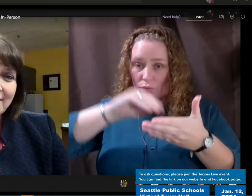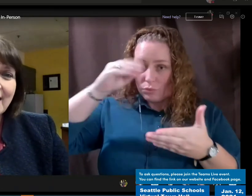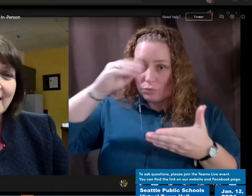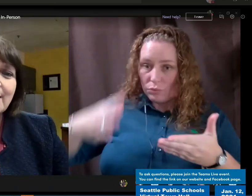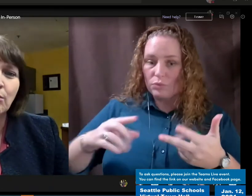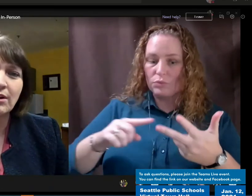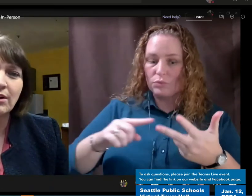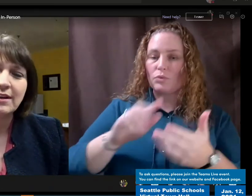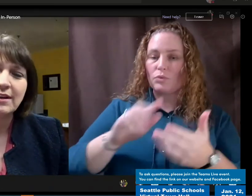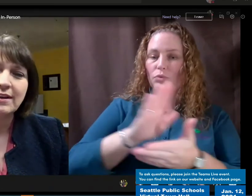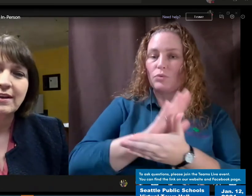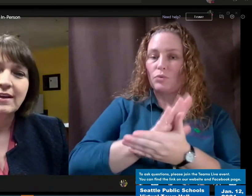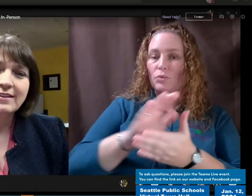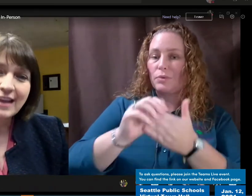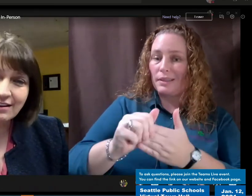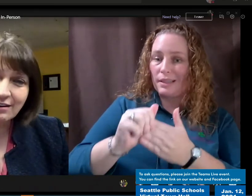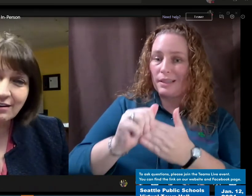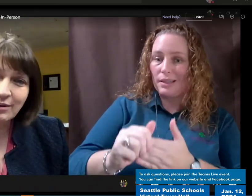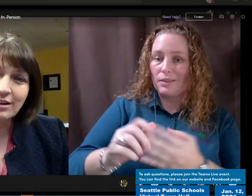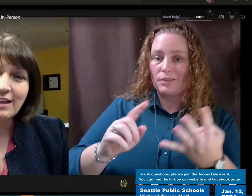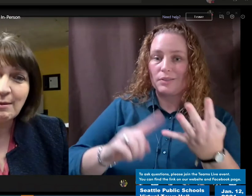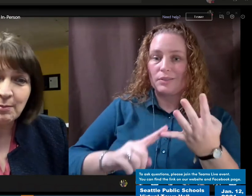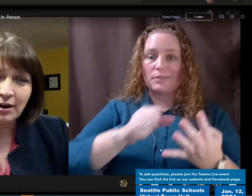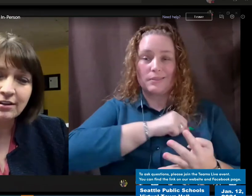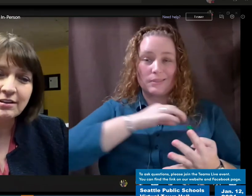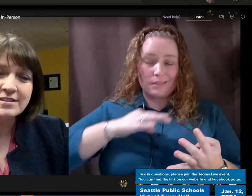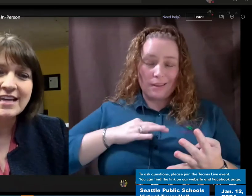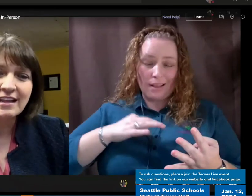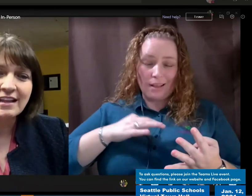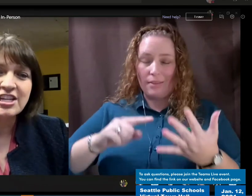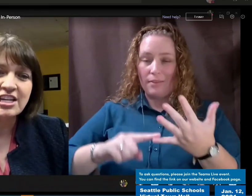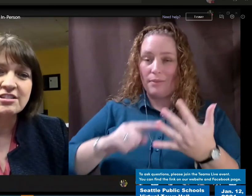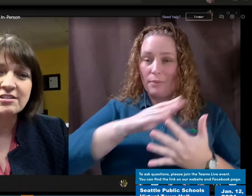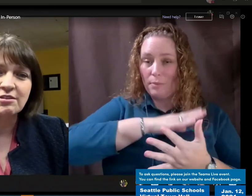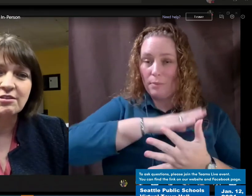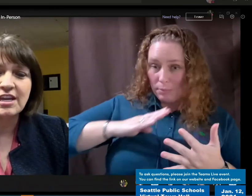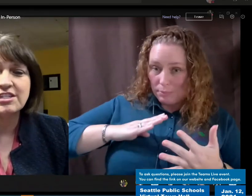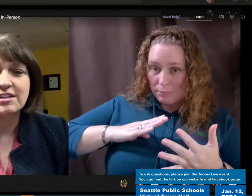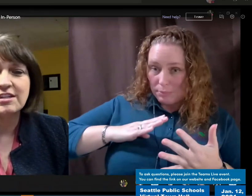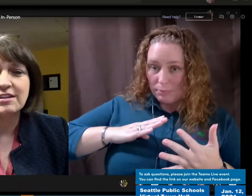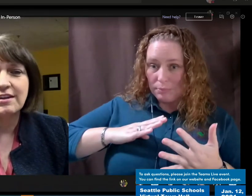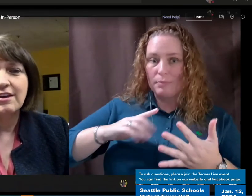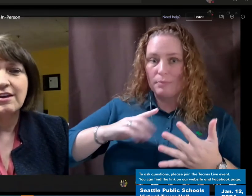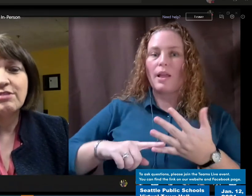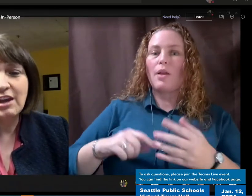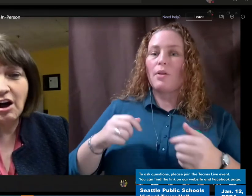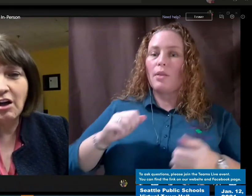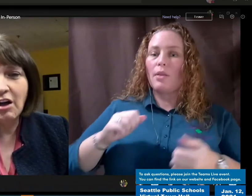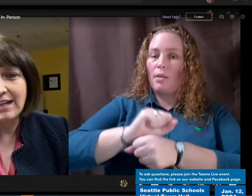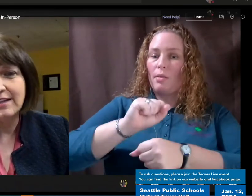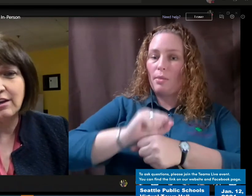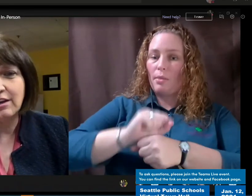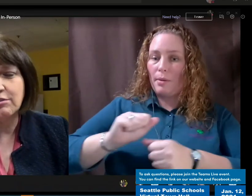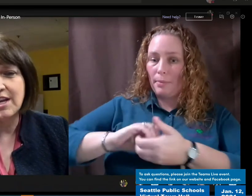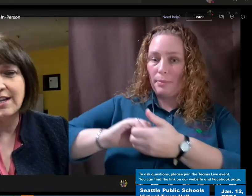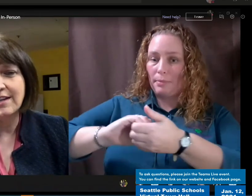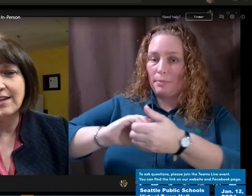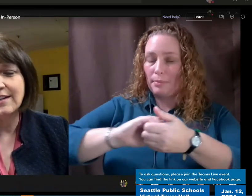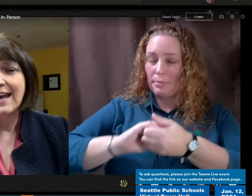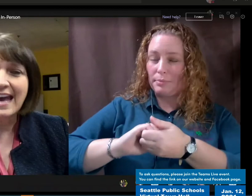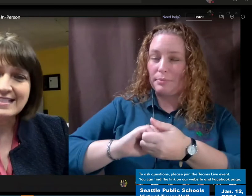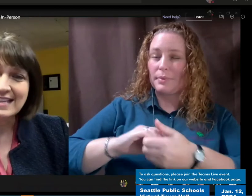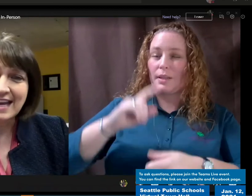staff, and the board. Together with our labor partner, the Seattle Education Association, through the already